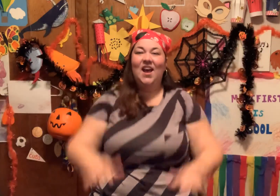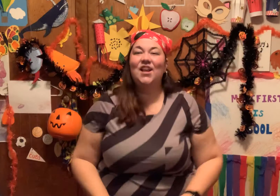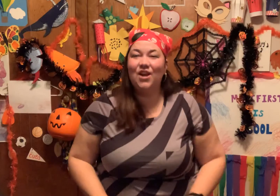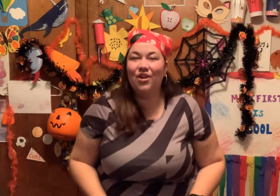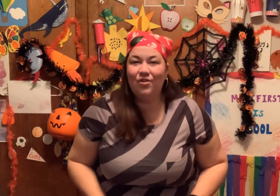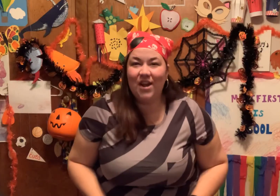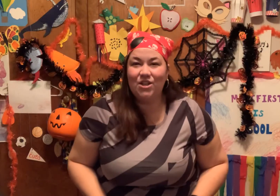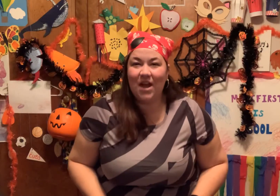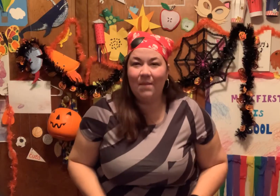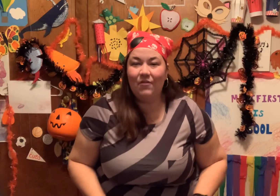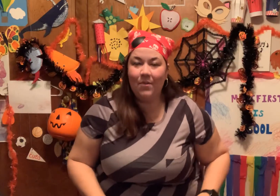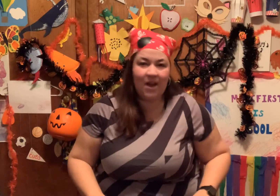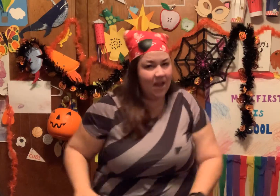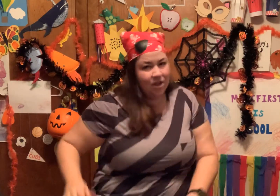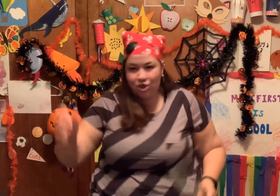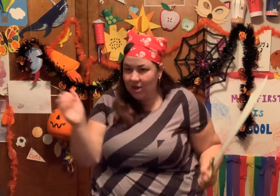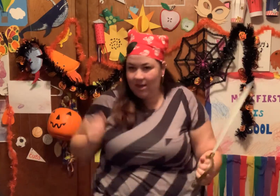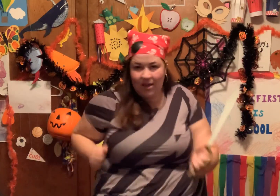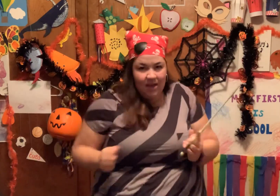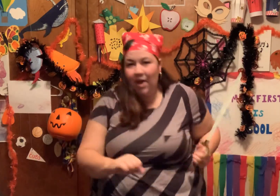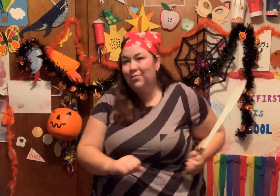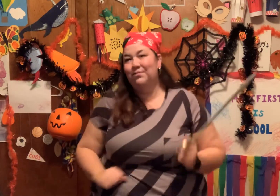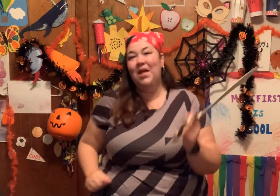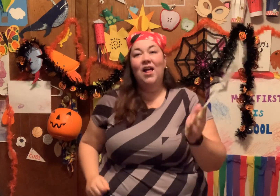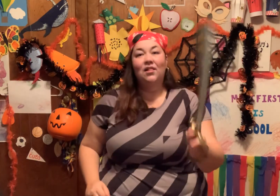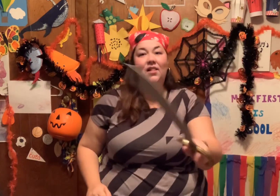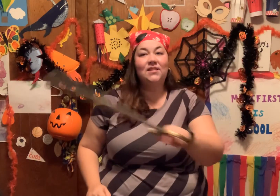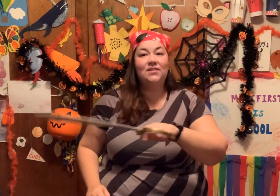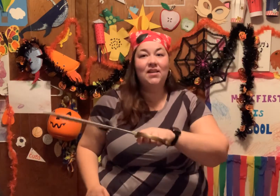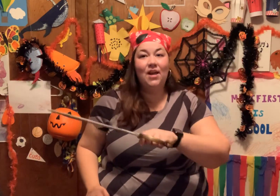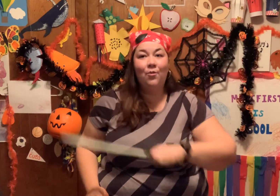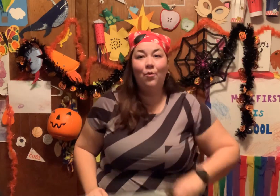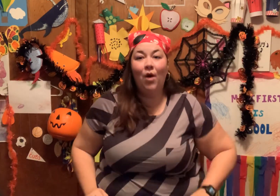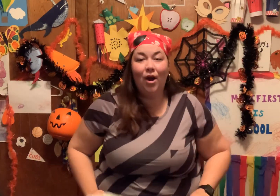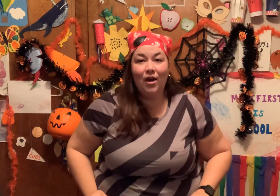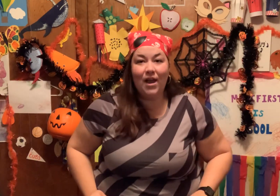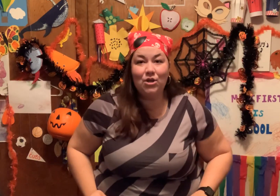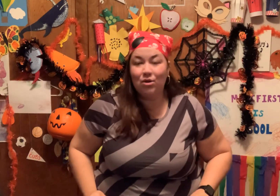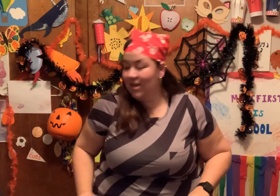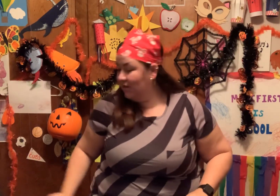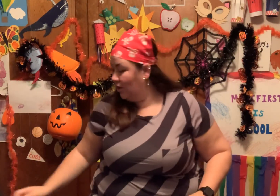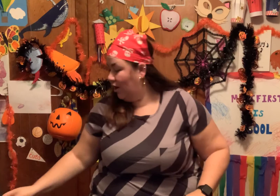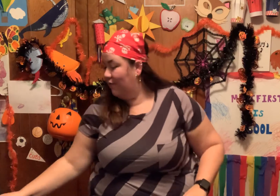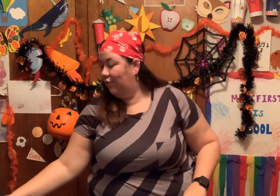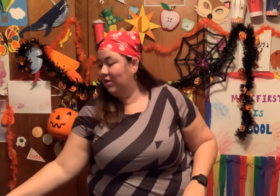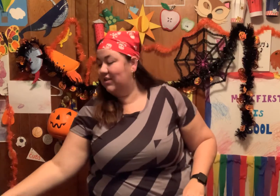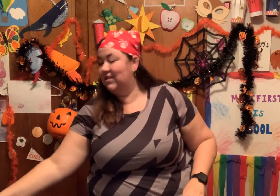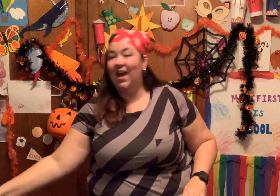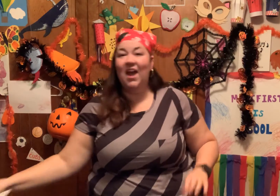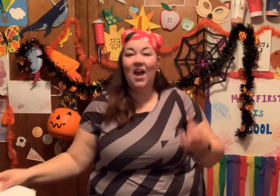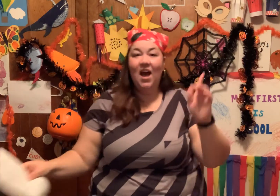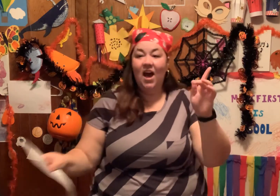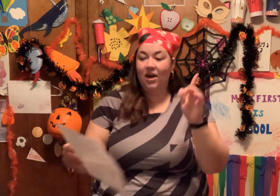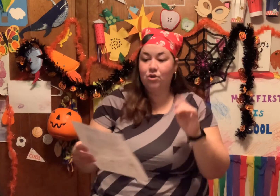1, 2, 3, 4, 5, 6, 7, 8, 9, 10. Great job, everybody. Shake it out. Let's see what our national days are for today,